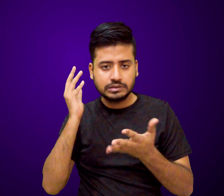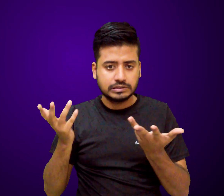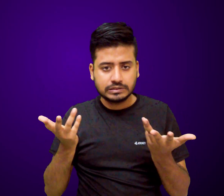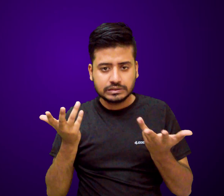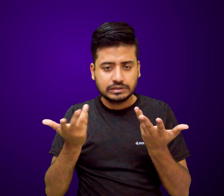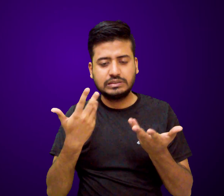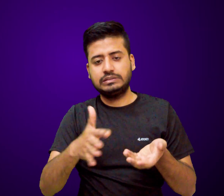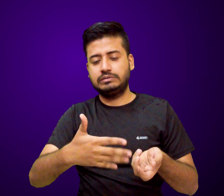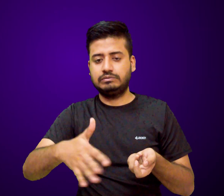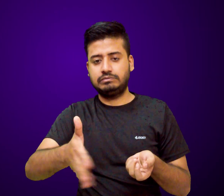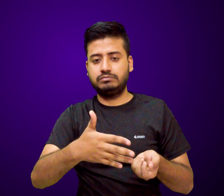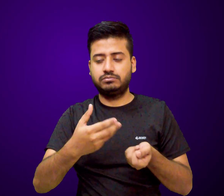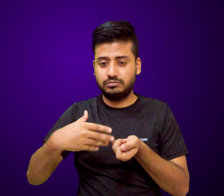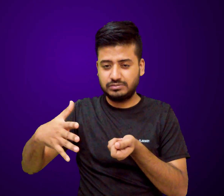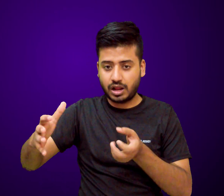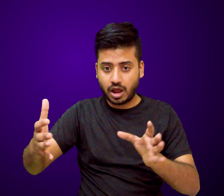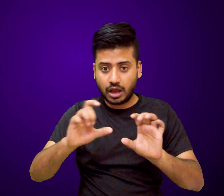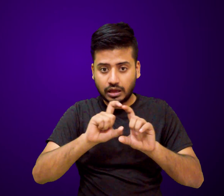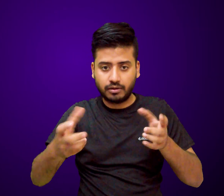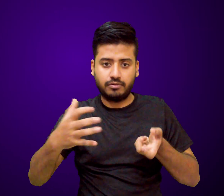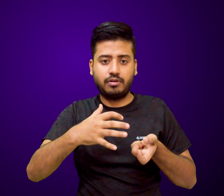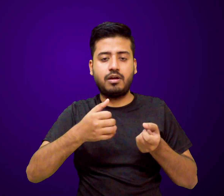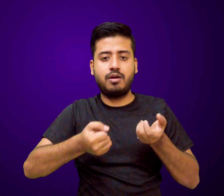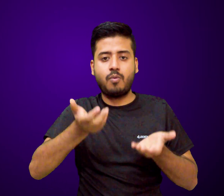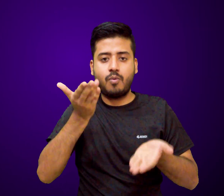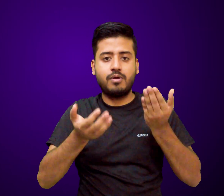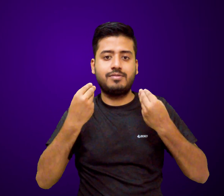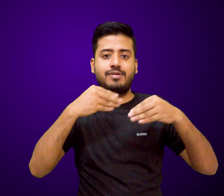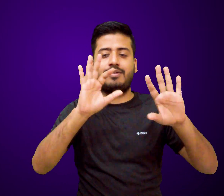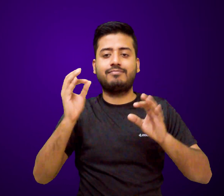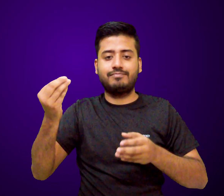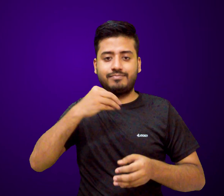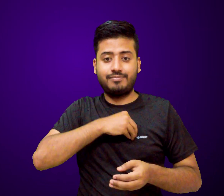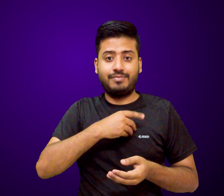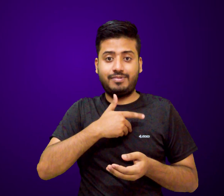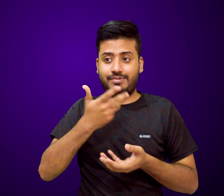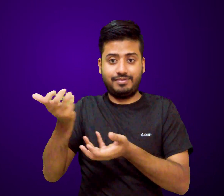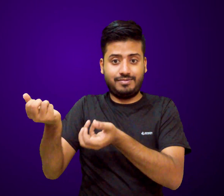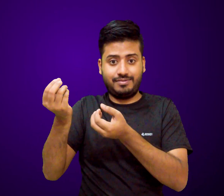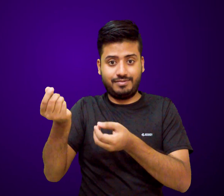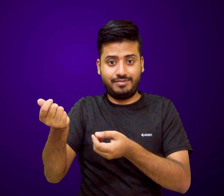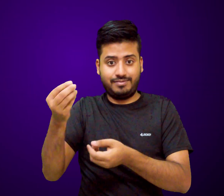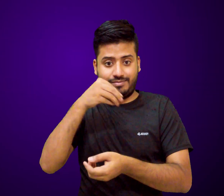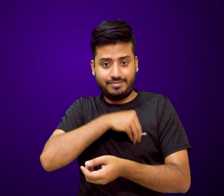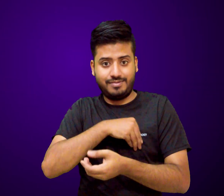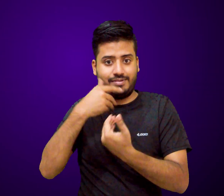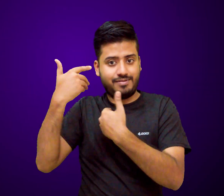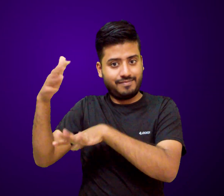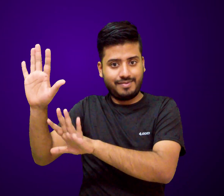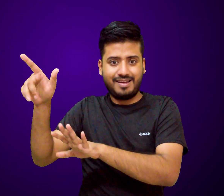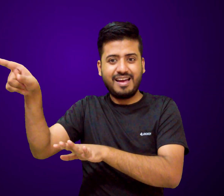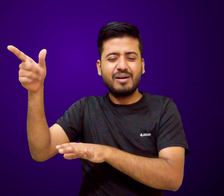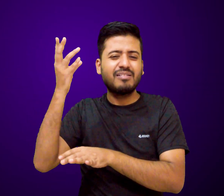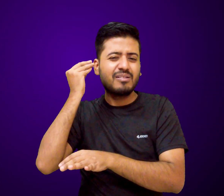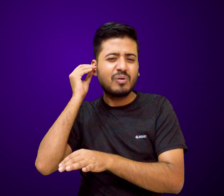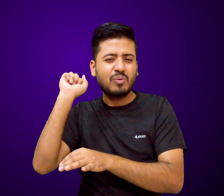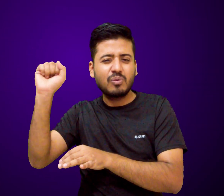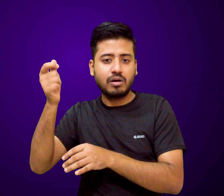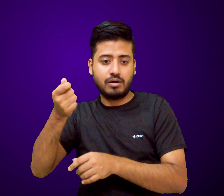7. Trusted source. Anecdotal reports suggest that storing potatoes with onions should also be avoided, as putting